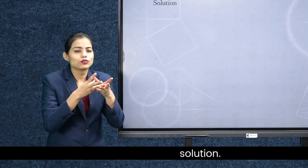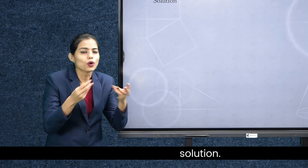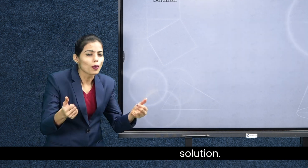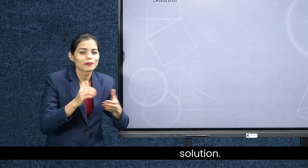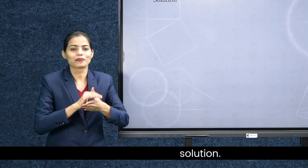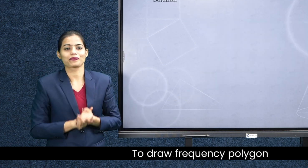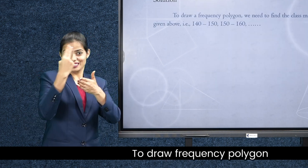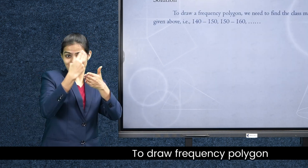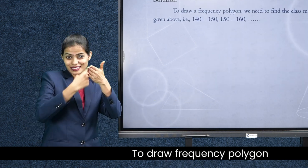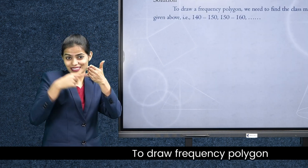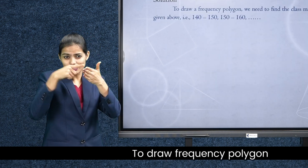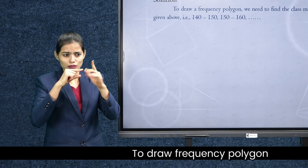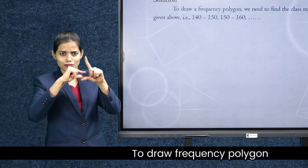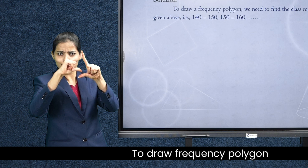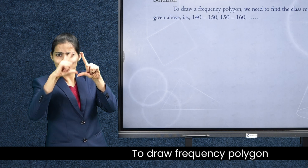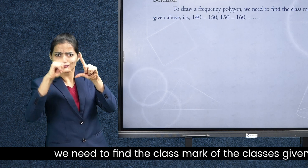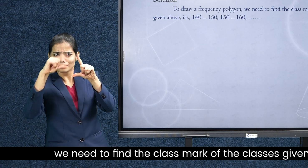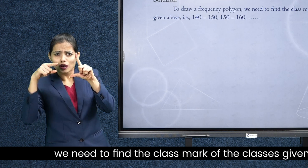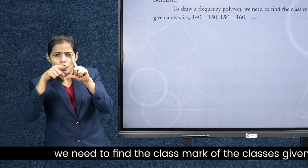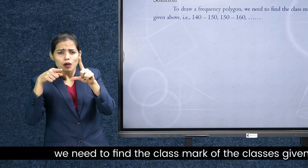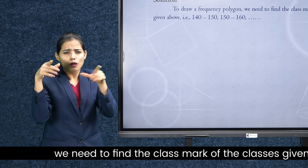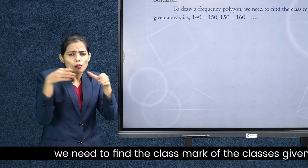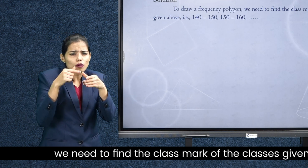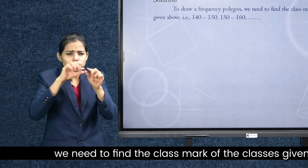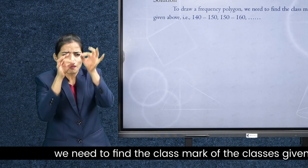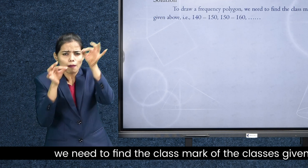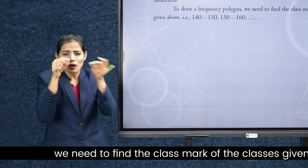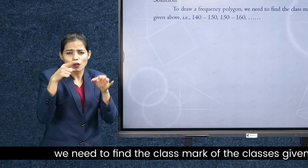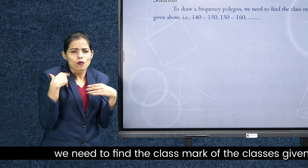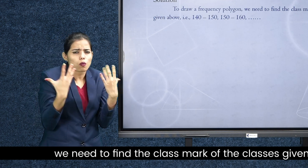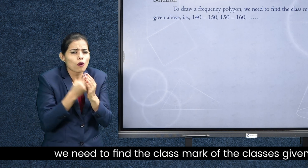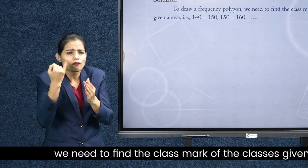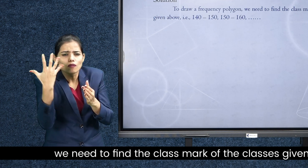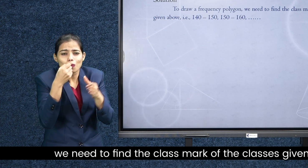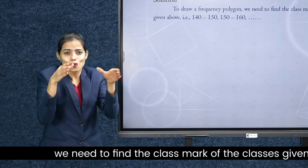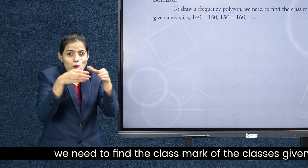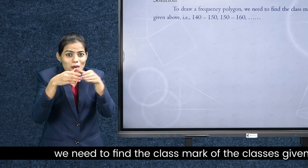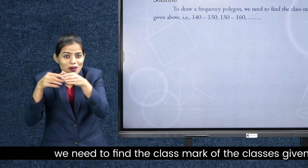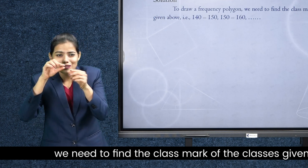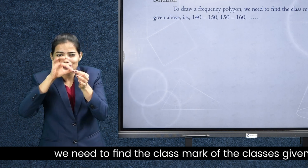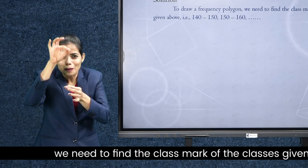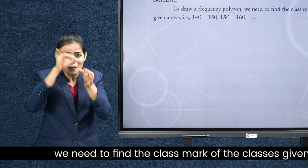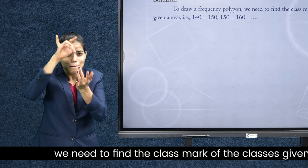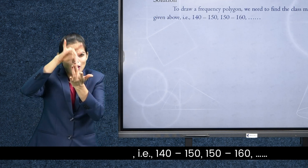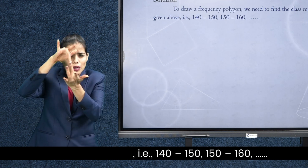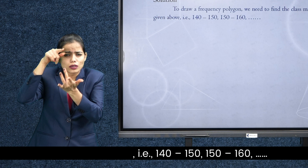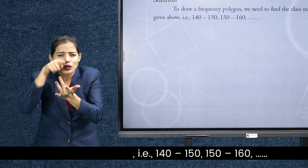Solution. To draw a frequency polygon, we need to find the class mark of the classes given above, that